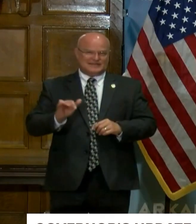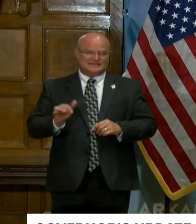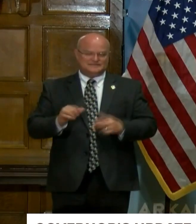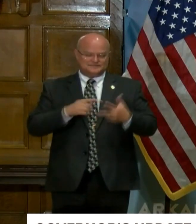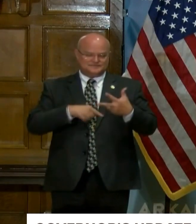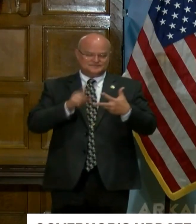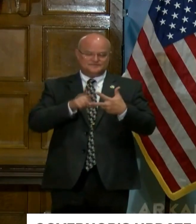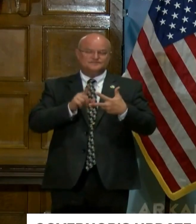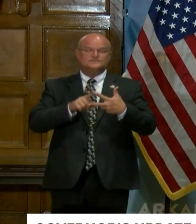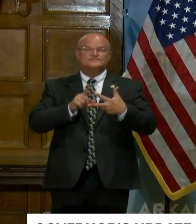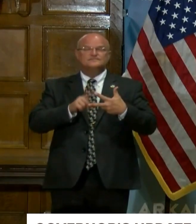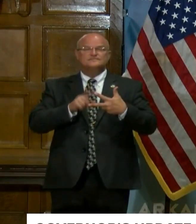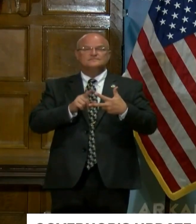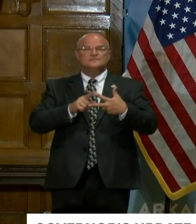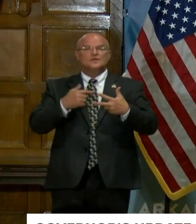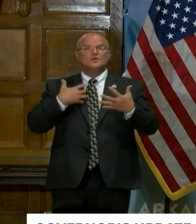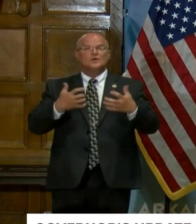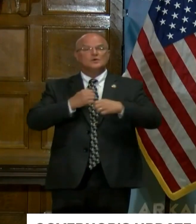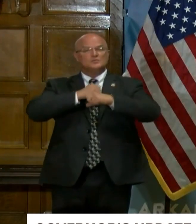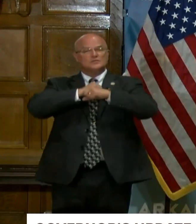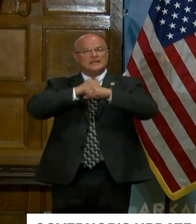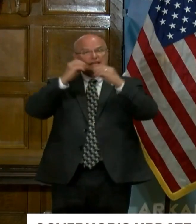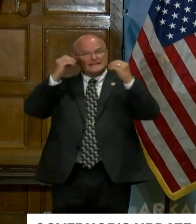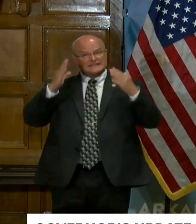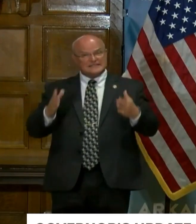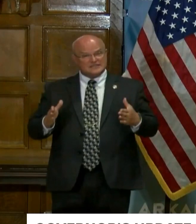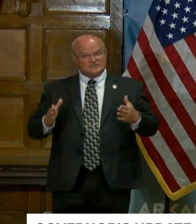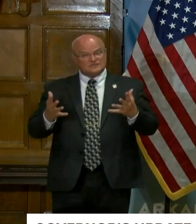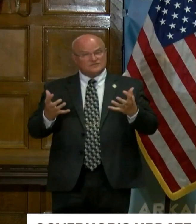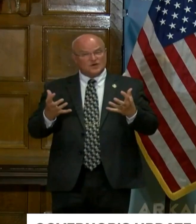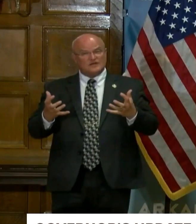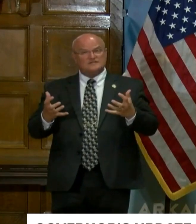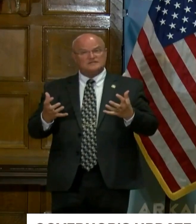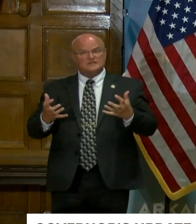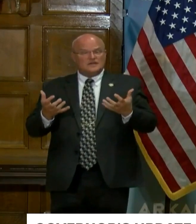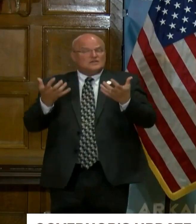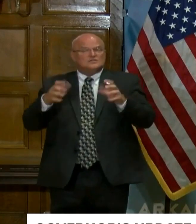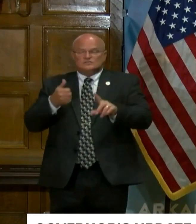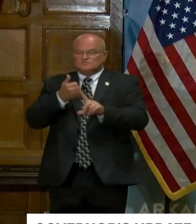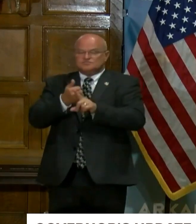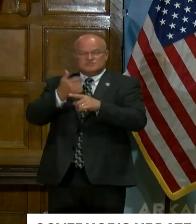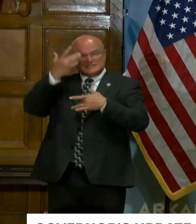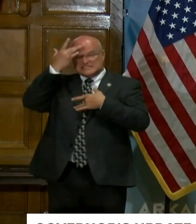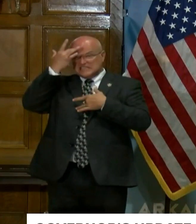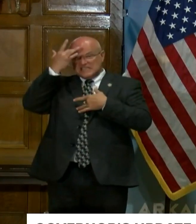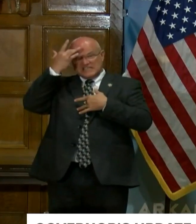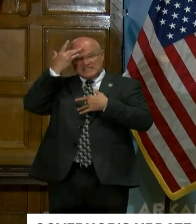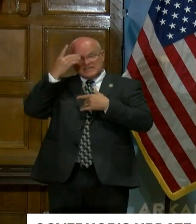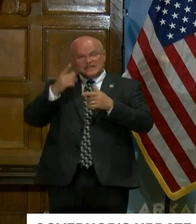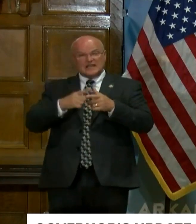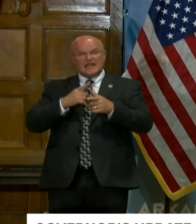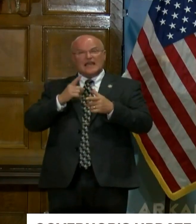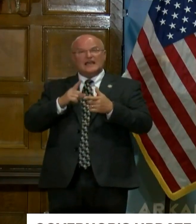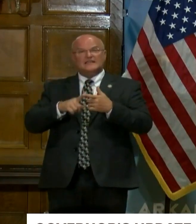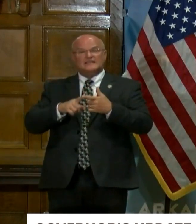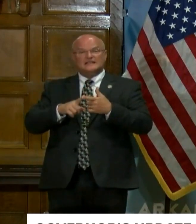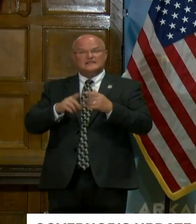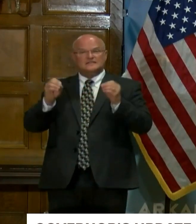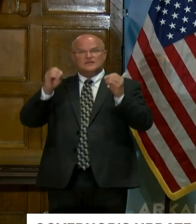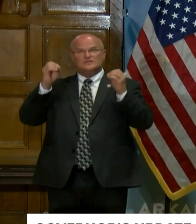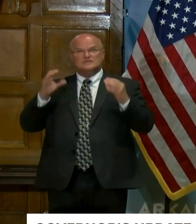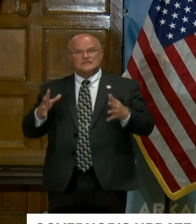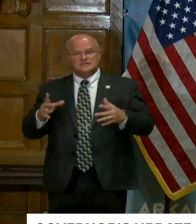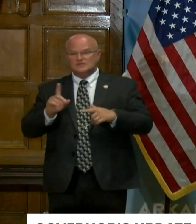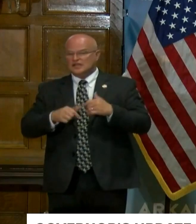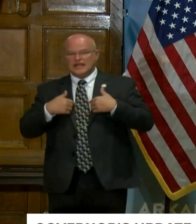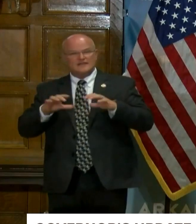The second is we want to protect the teachers. We don't want them to get sick. Then if there's no teacher, then you